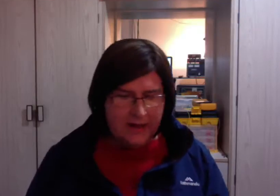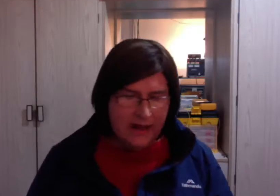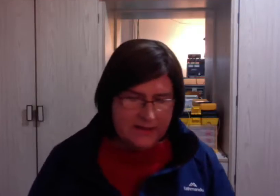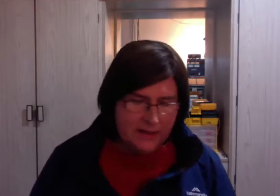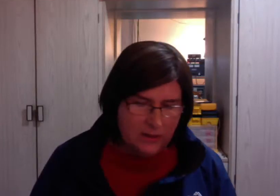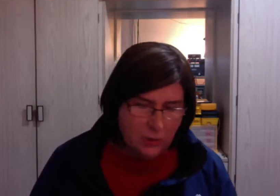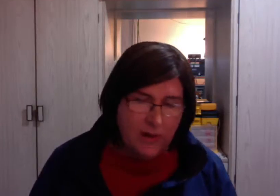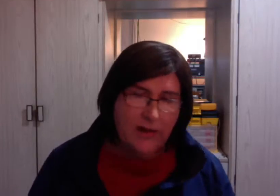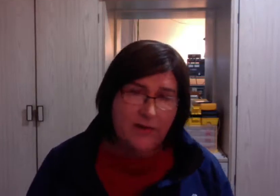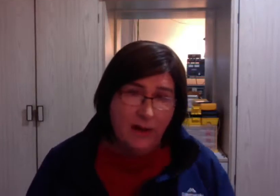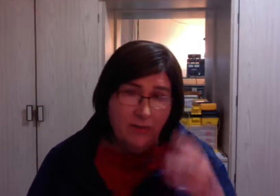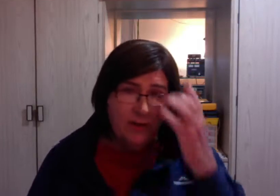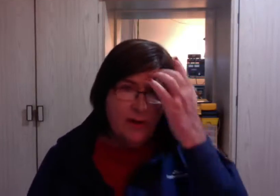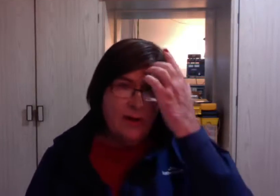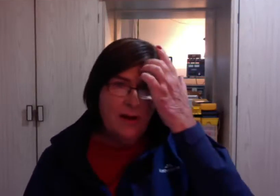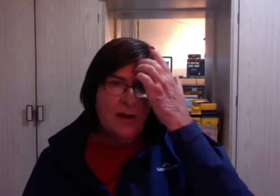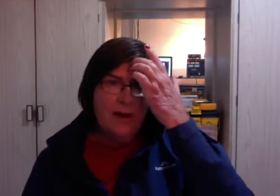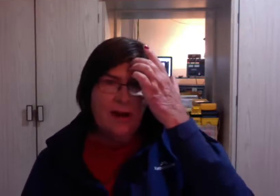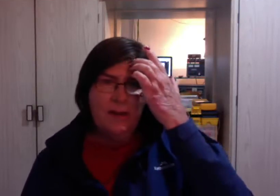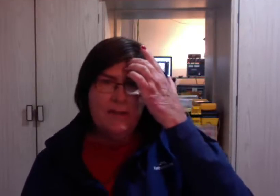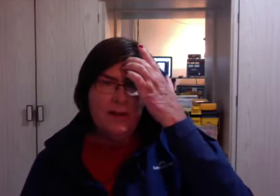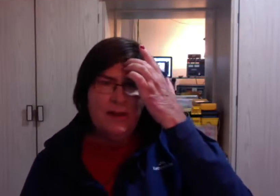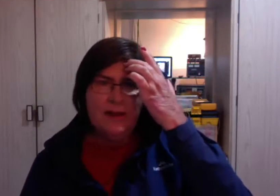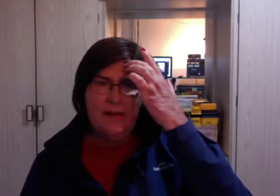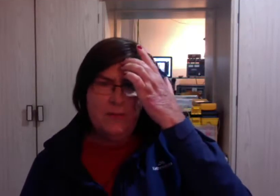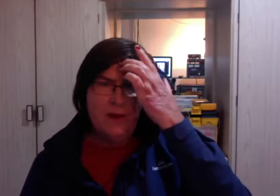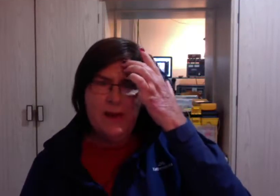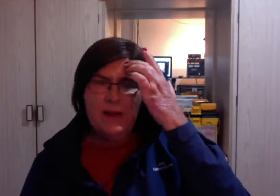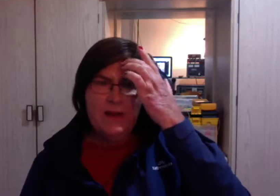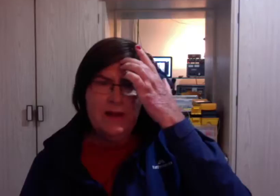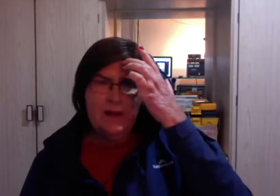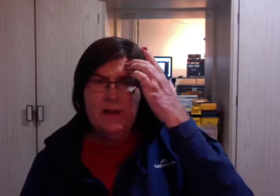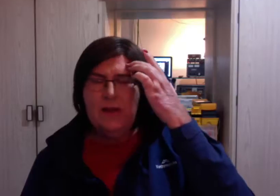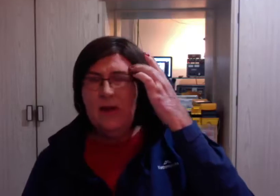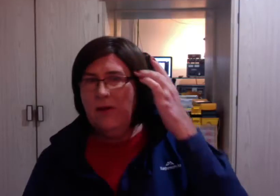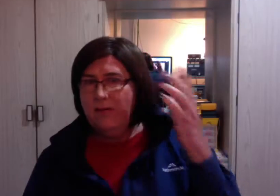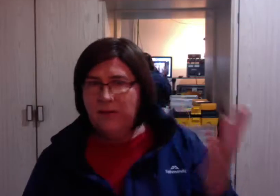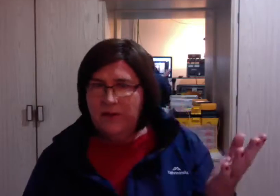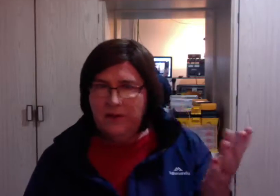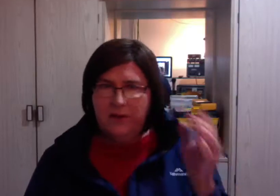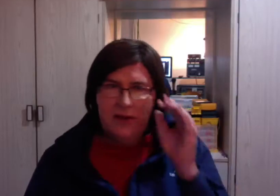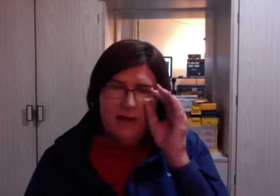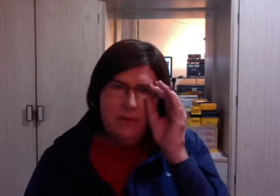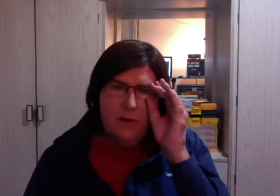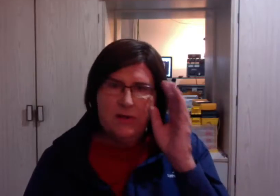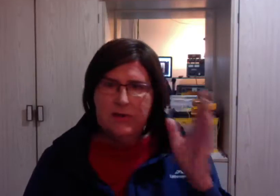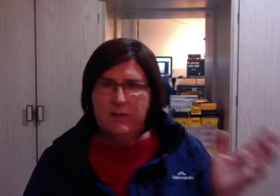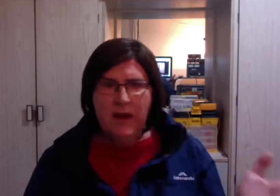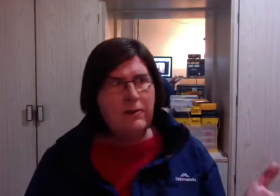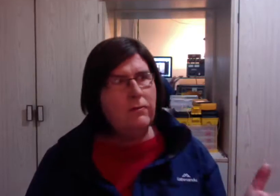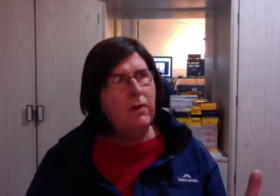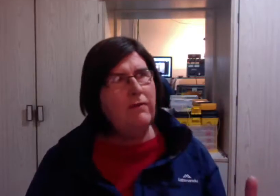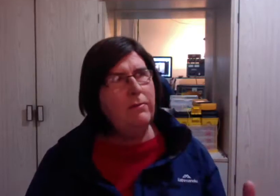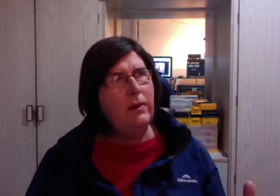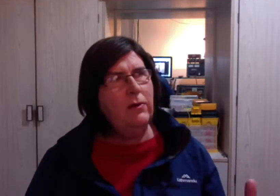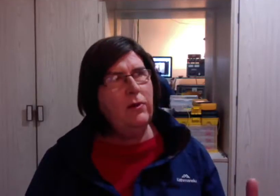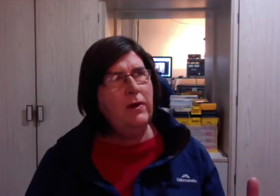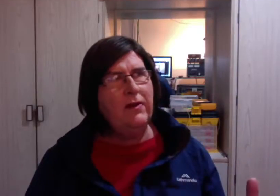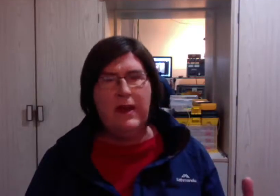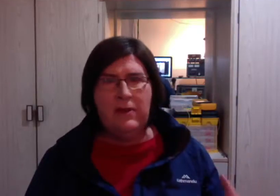get caught ourselves, and that's why, you know, for instance, you can have an emergency. We had arrived at Billaluna one day and there was